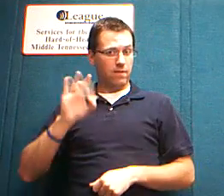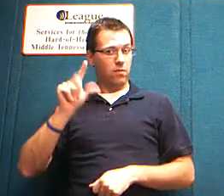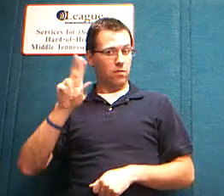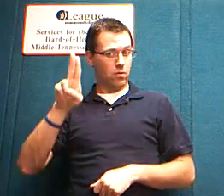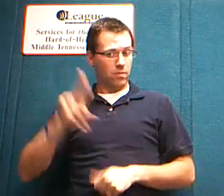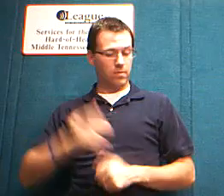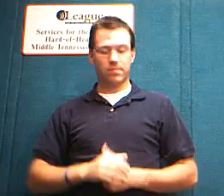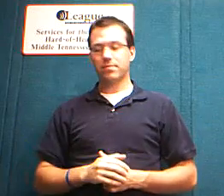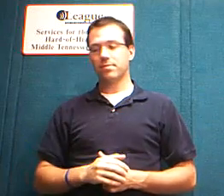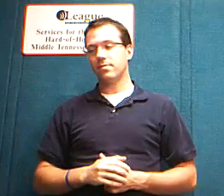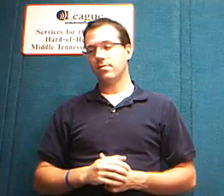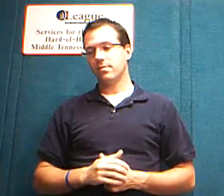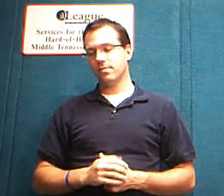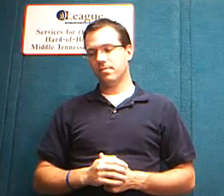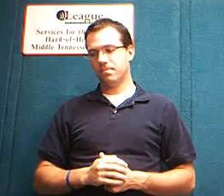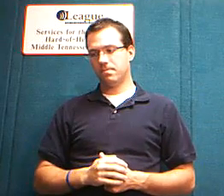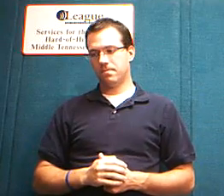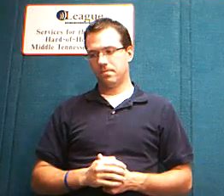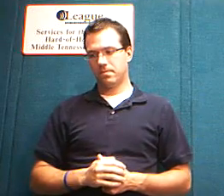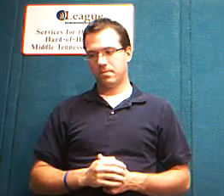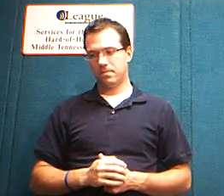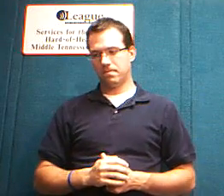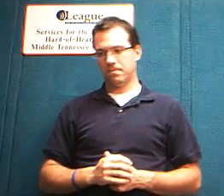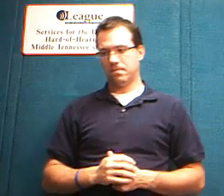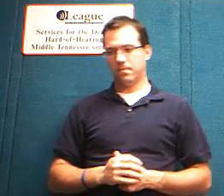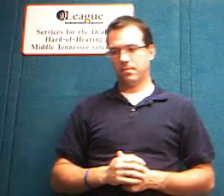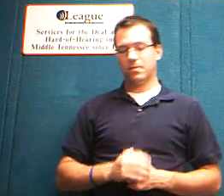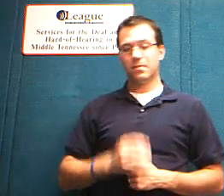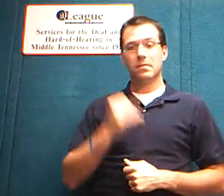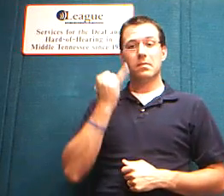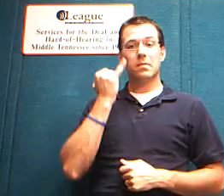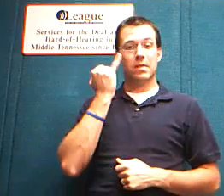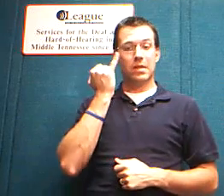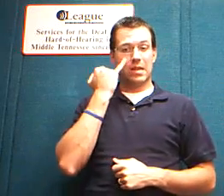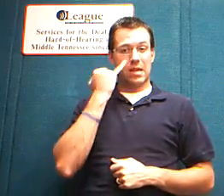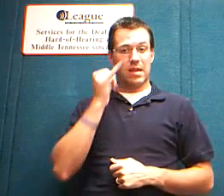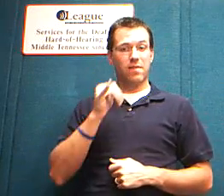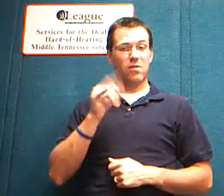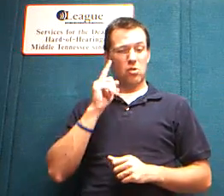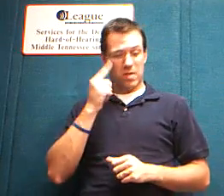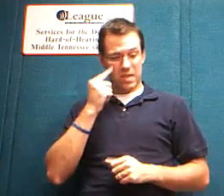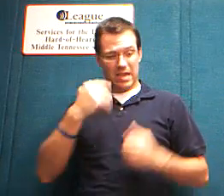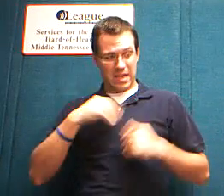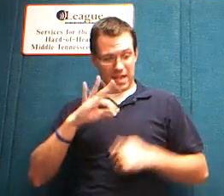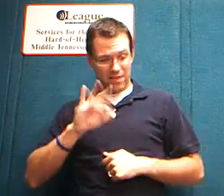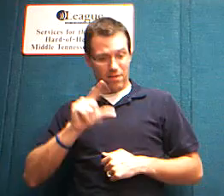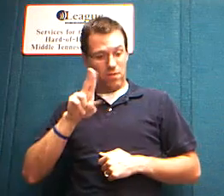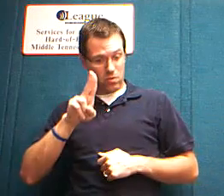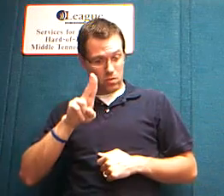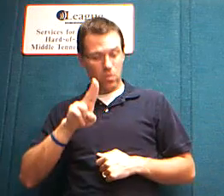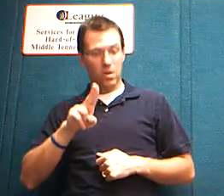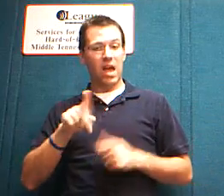flu-like symptoms improve but then return with fever and a worse cough,